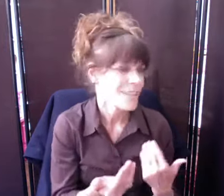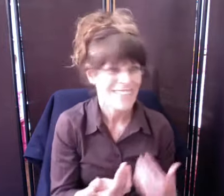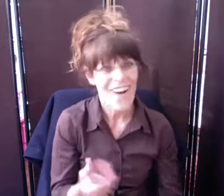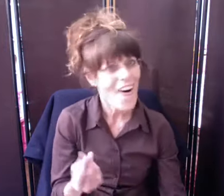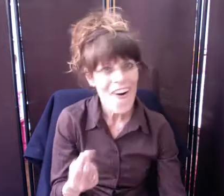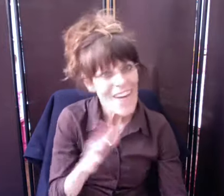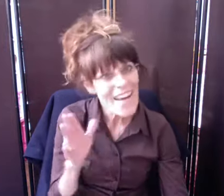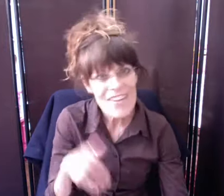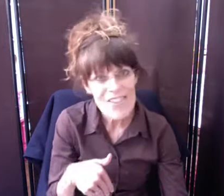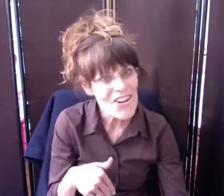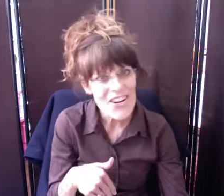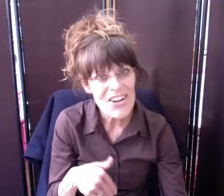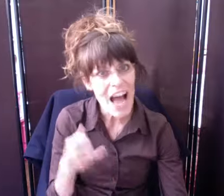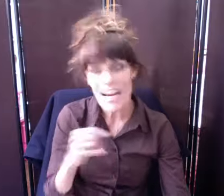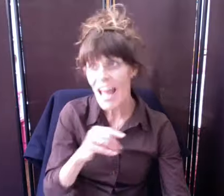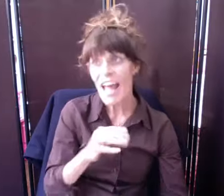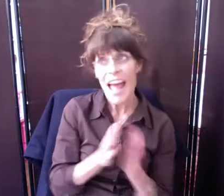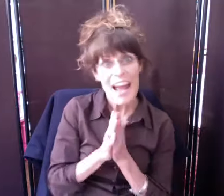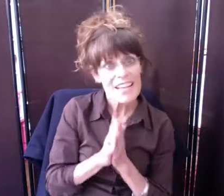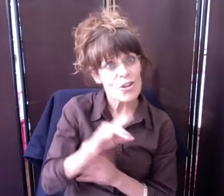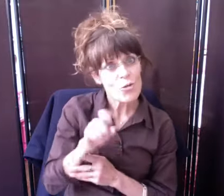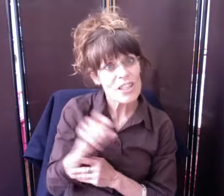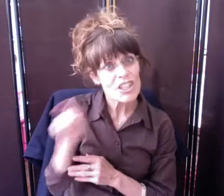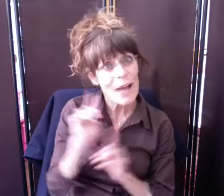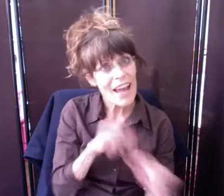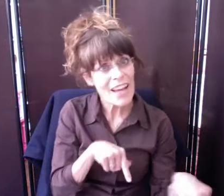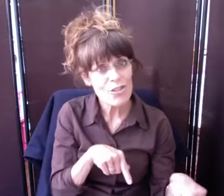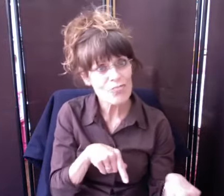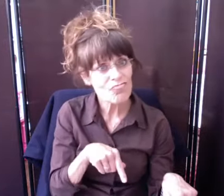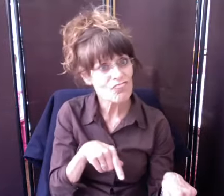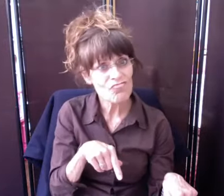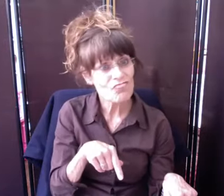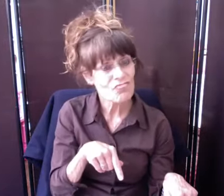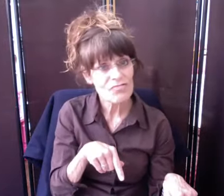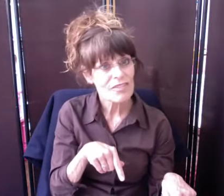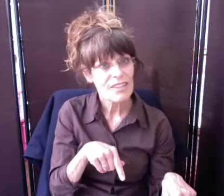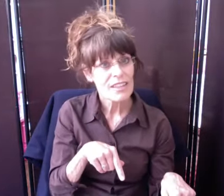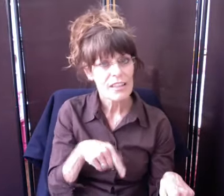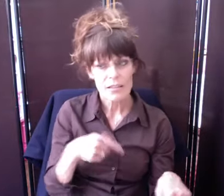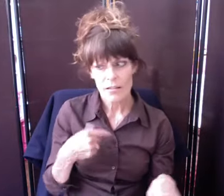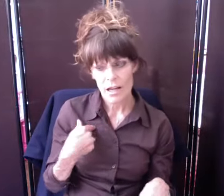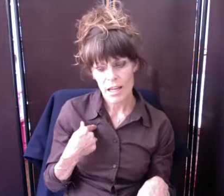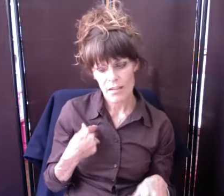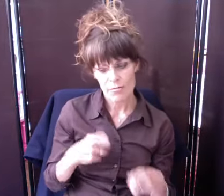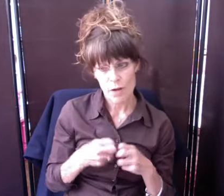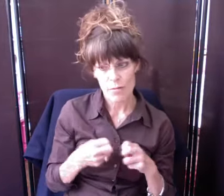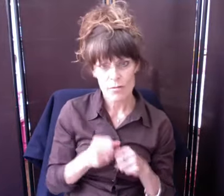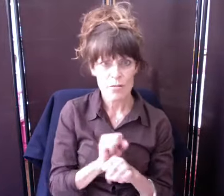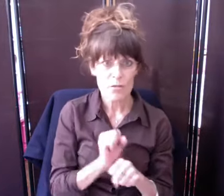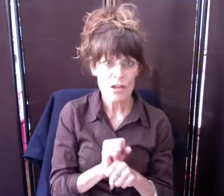every question I have. And I always had problems at work. And here I was unemployed, and my marriage was